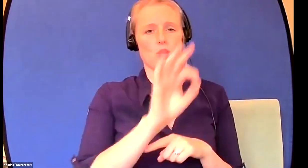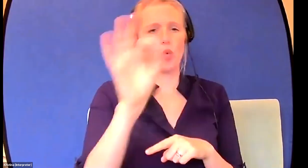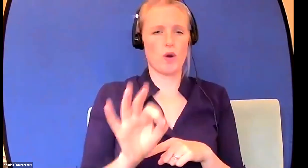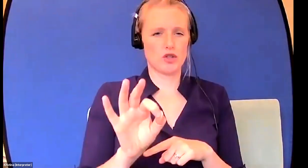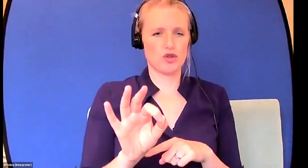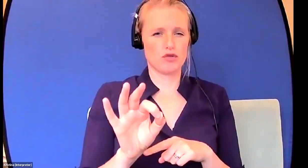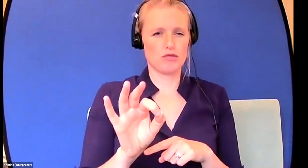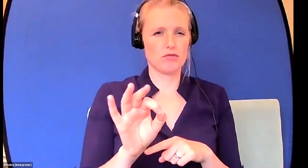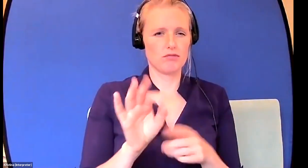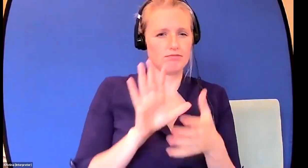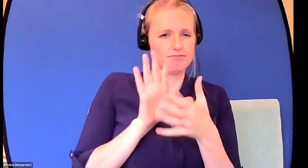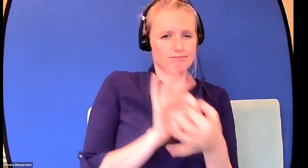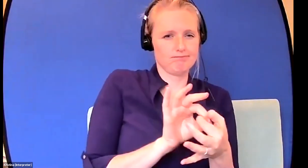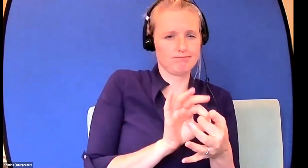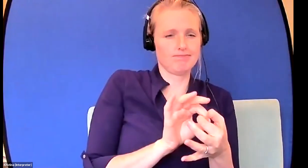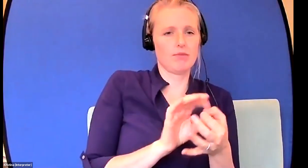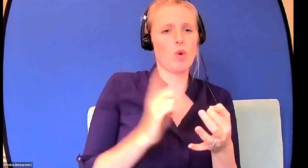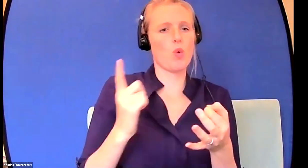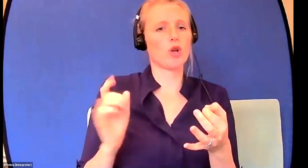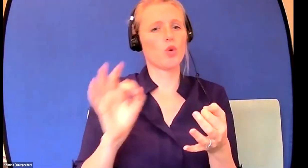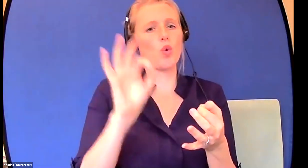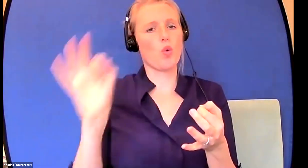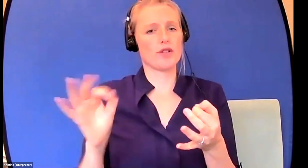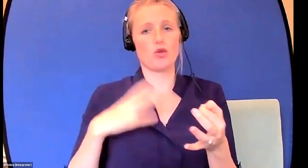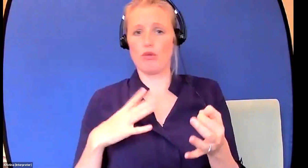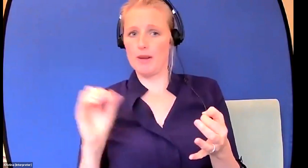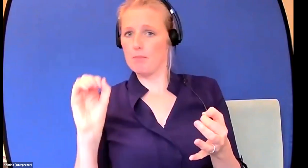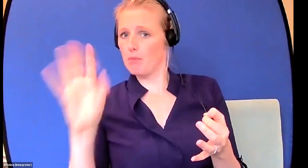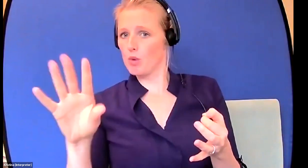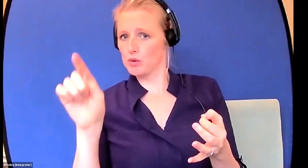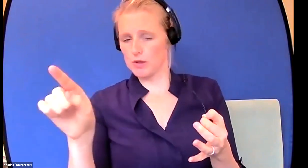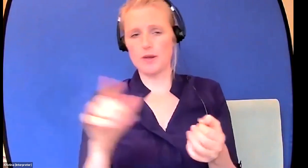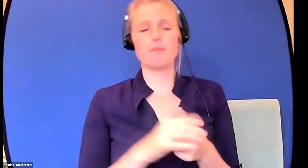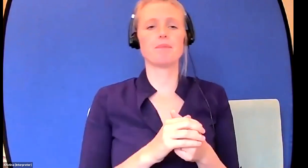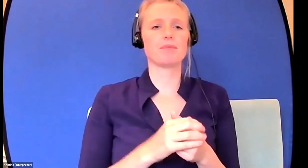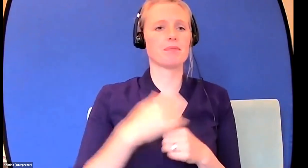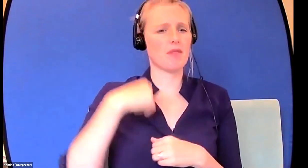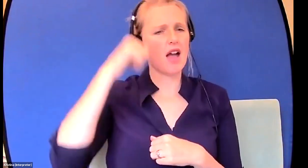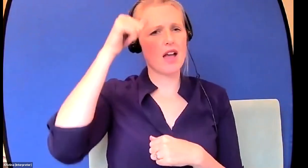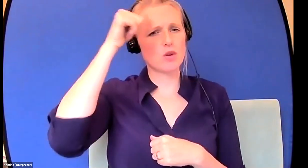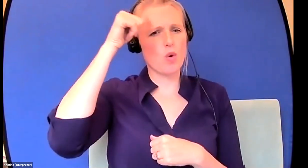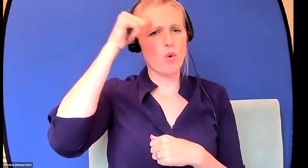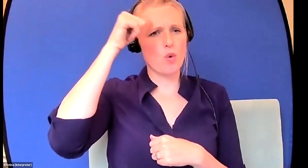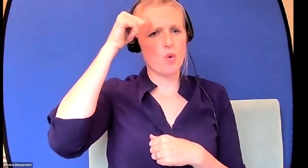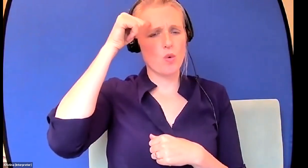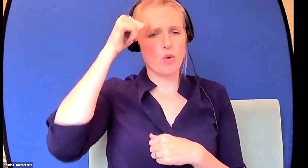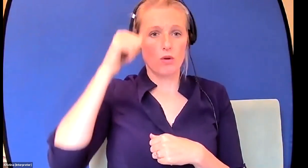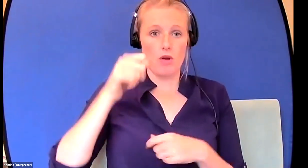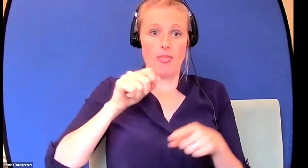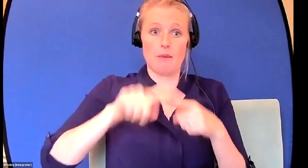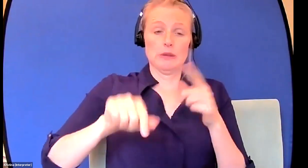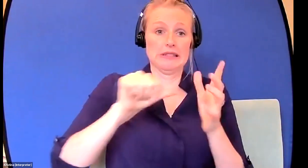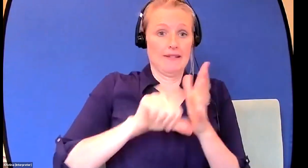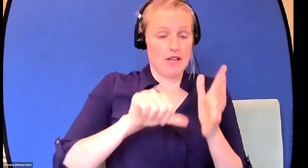are related to one of the questions that was posted earlier. So I know that the most difficult part